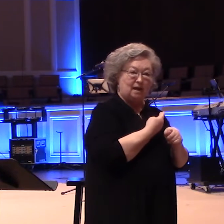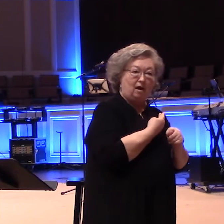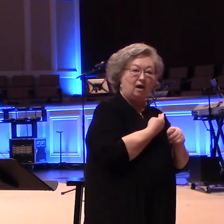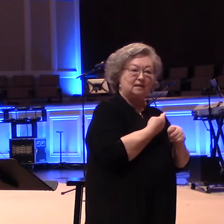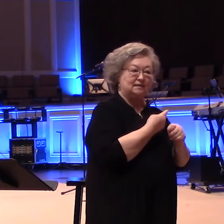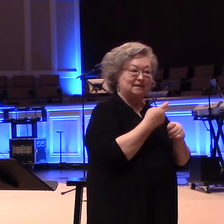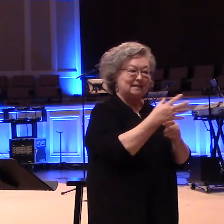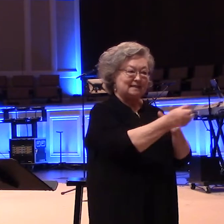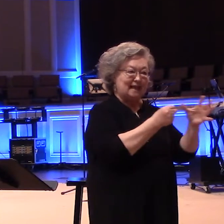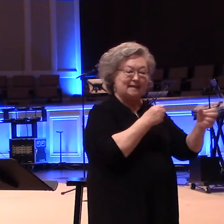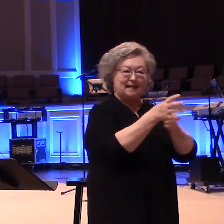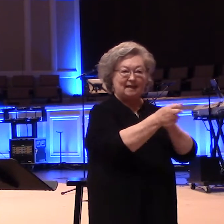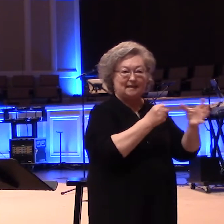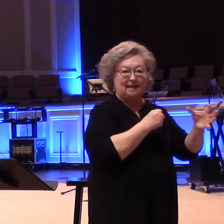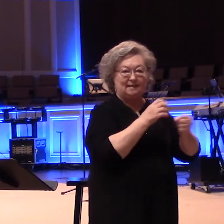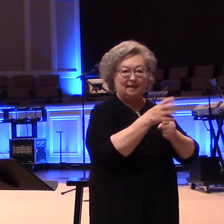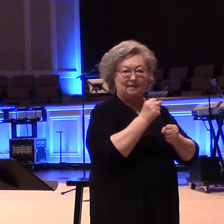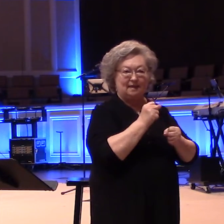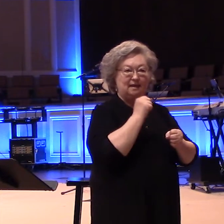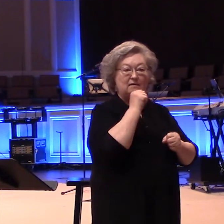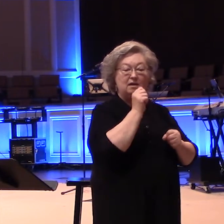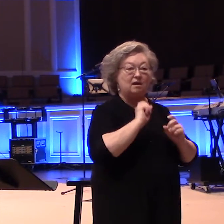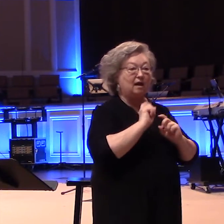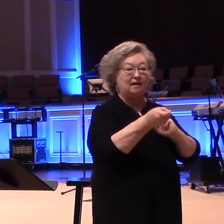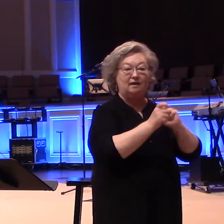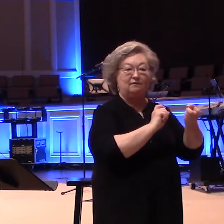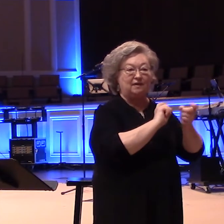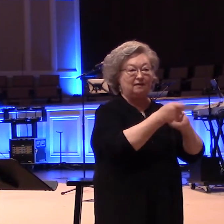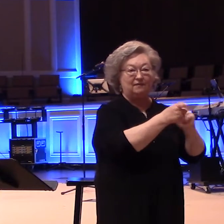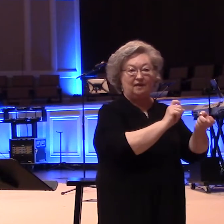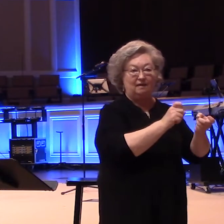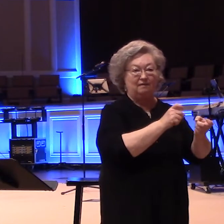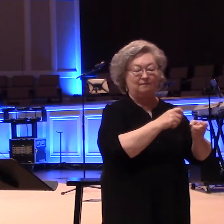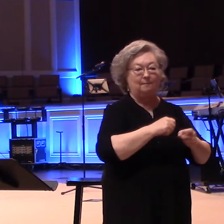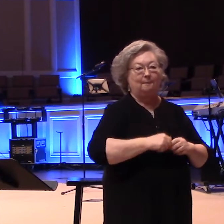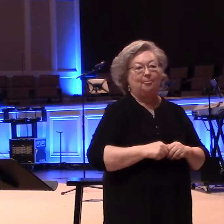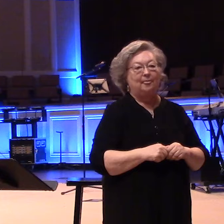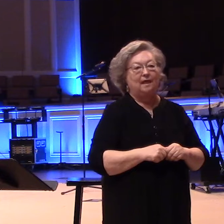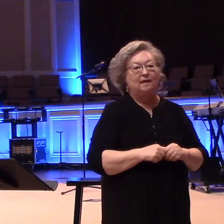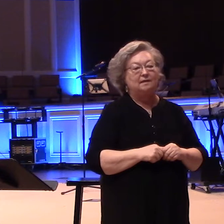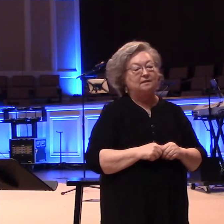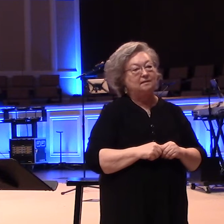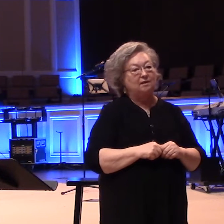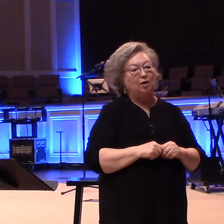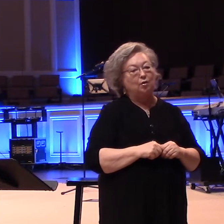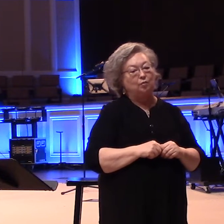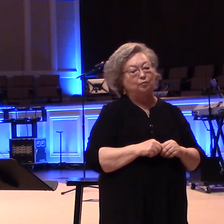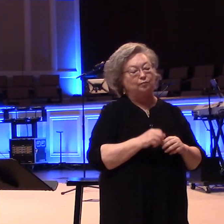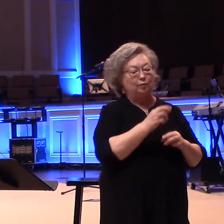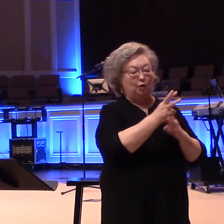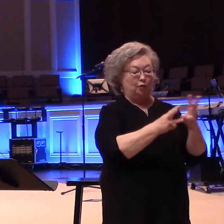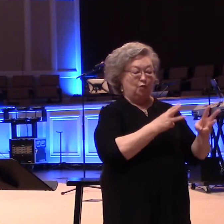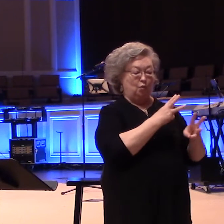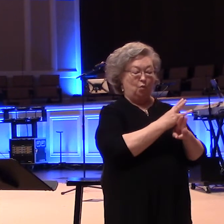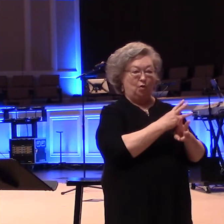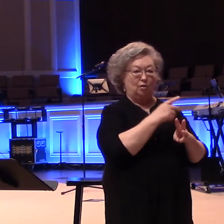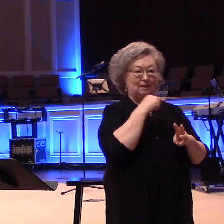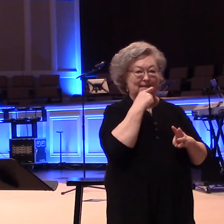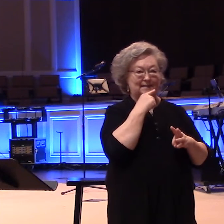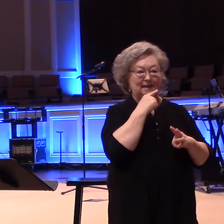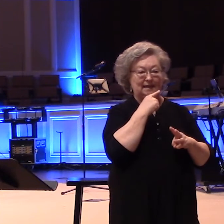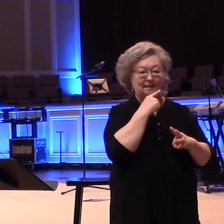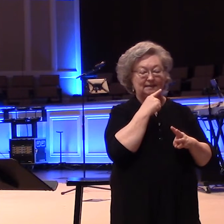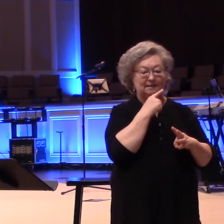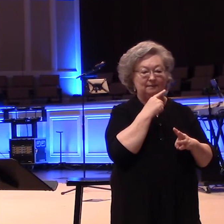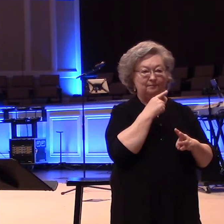it's an expression of faith and a statement to the enemy that says, the world does not supply me with what I need. I don't have to have any of this stuff.